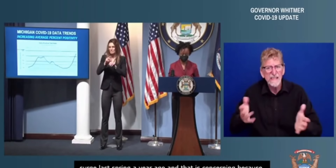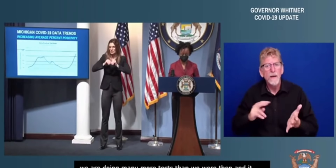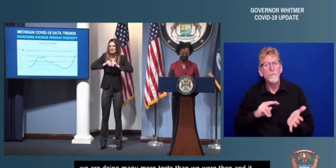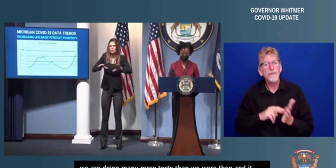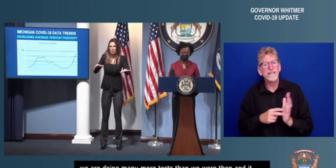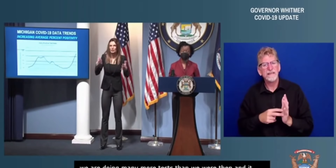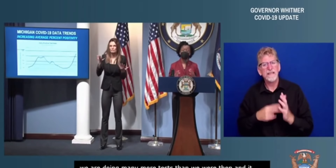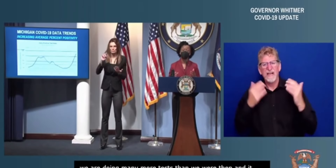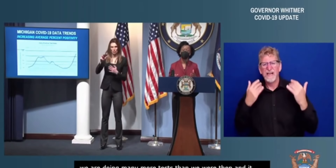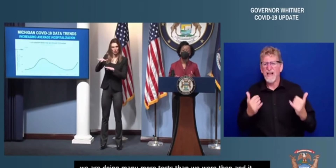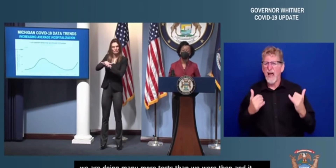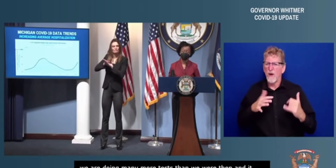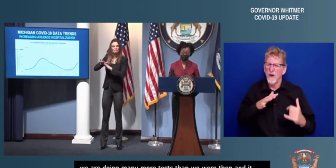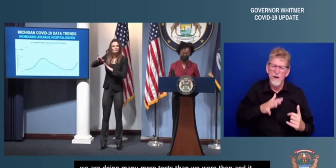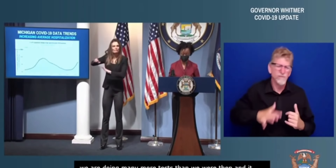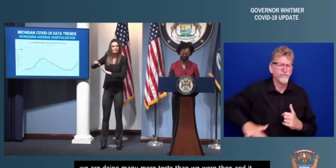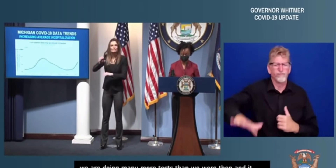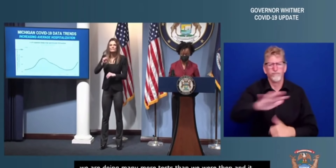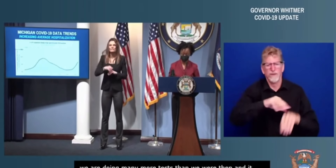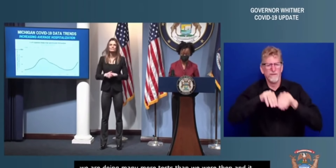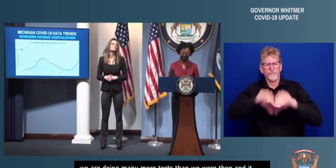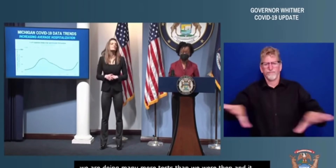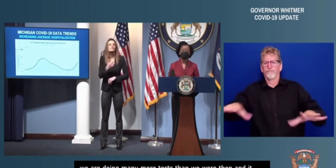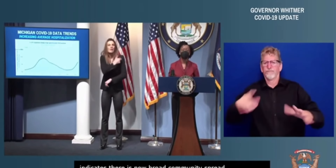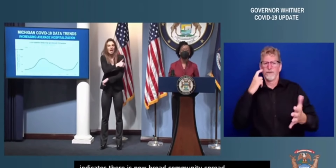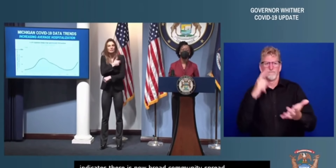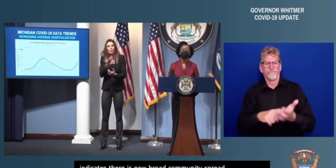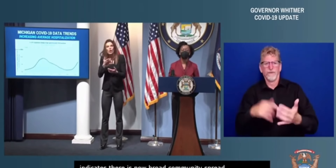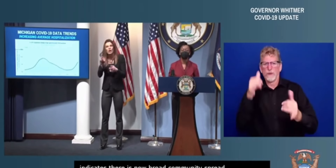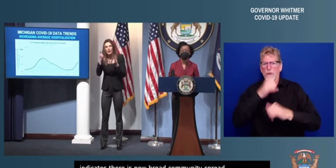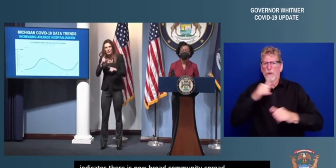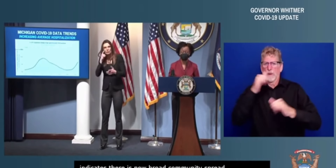spread. Hospitalizations are also increasing.